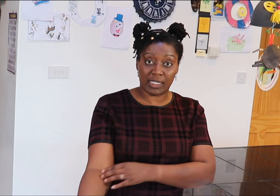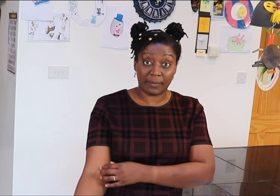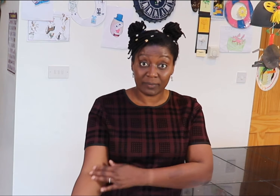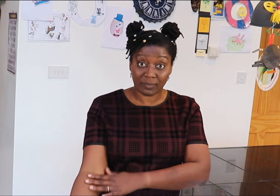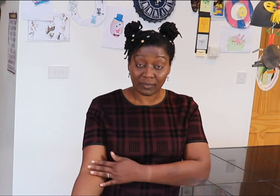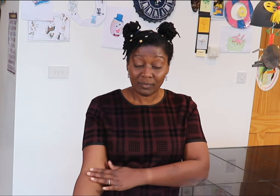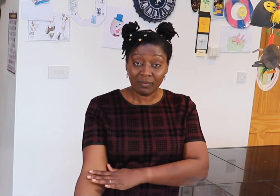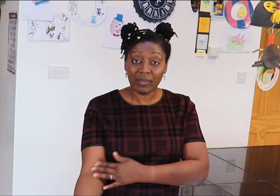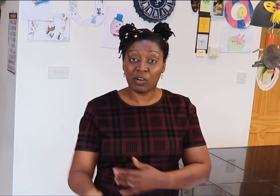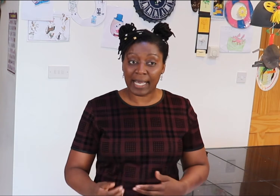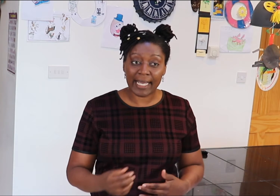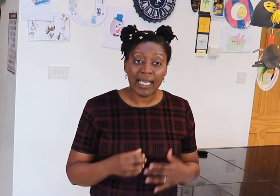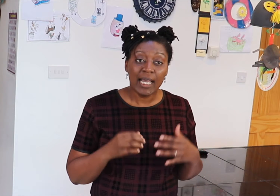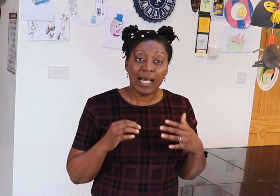puberty. Okay,